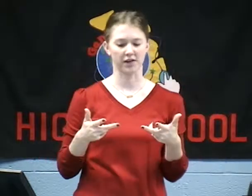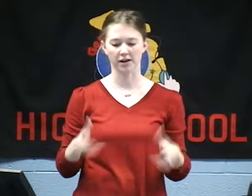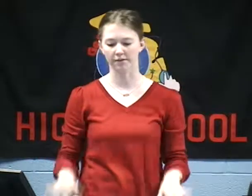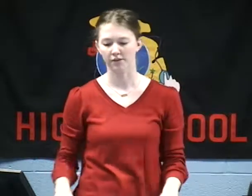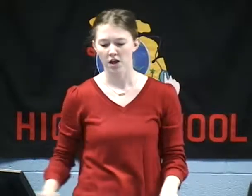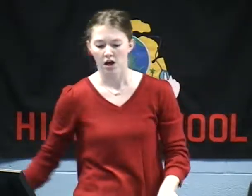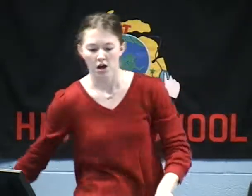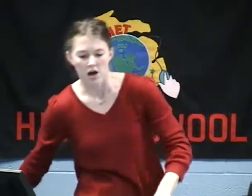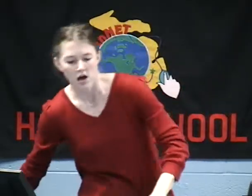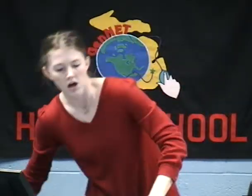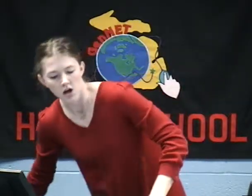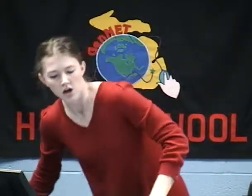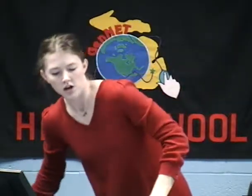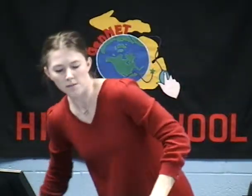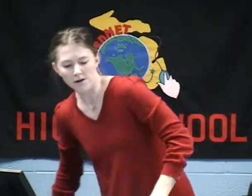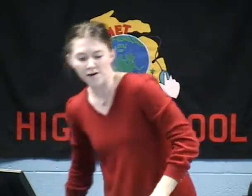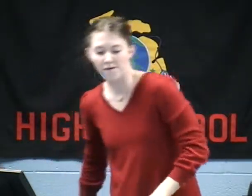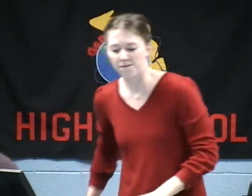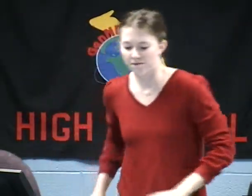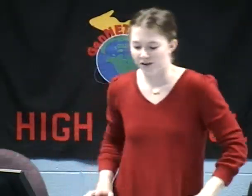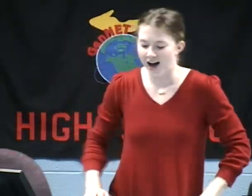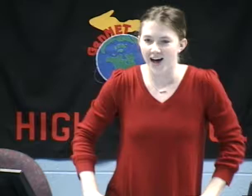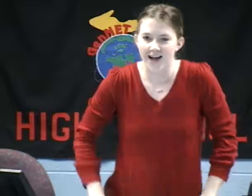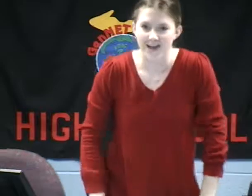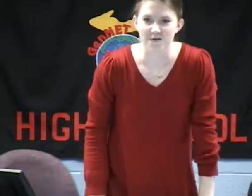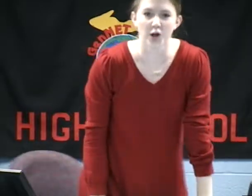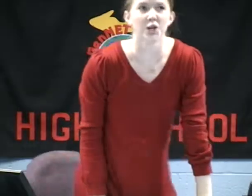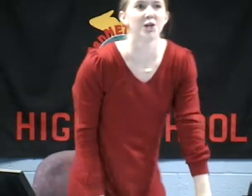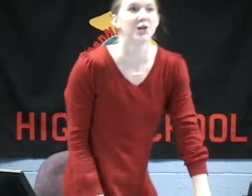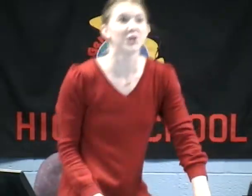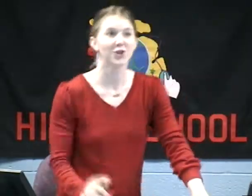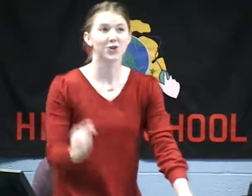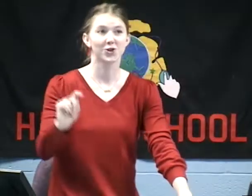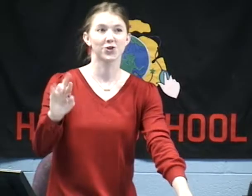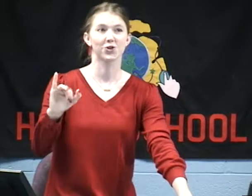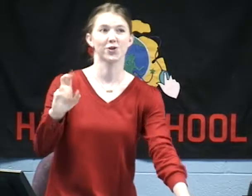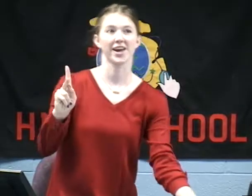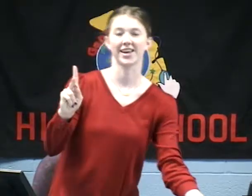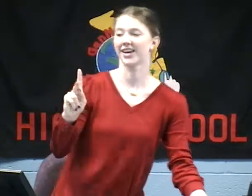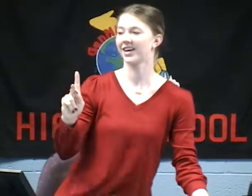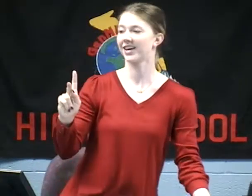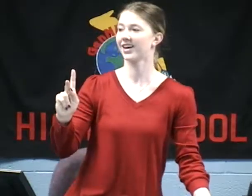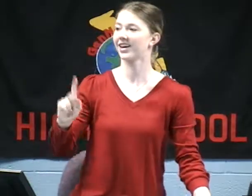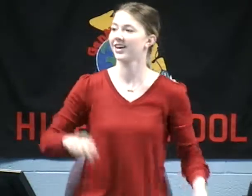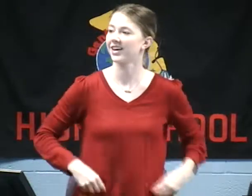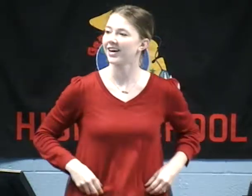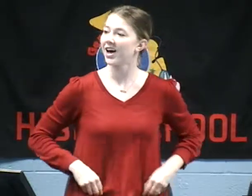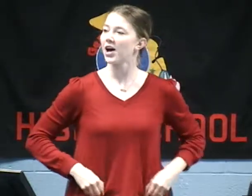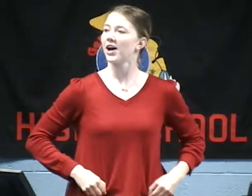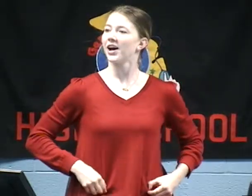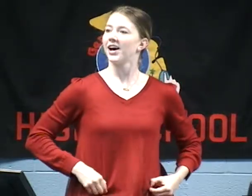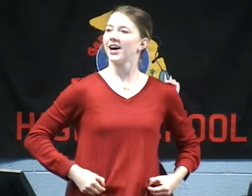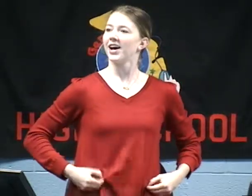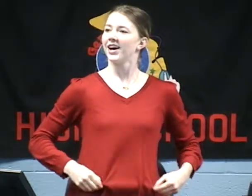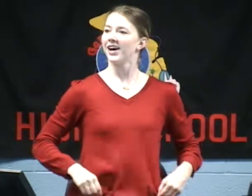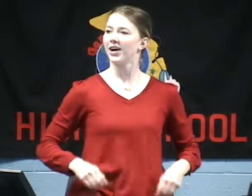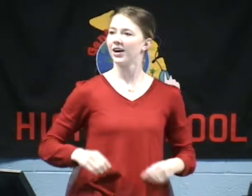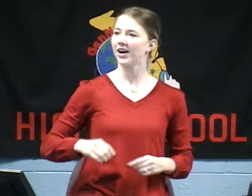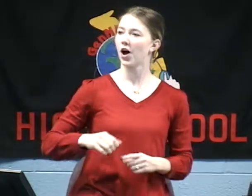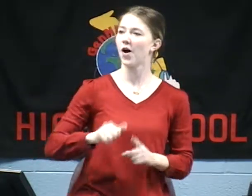specific. Number 5, trick. trick. It's like this. It's like a